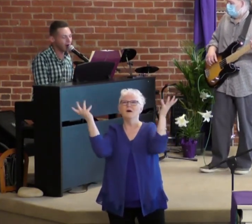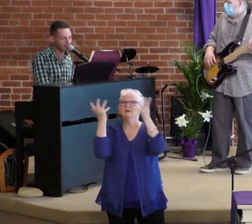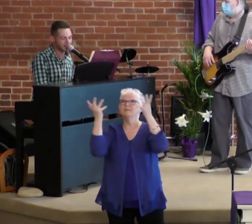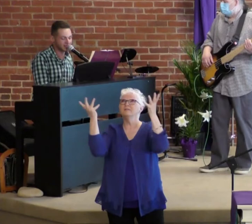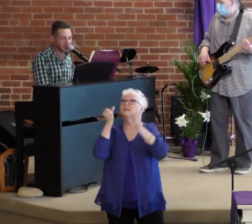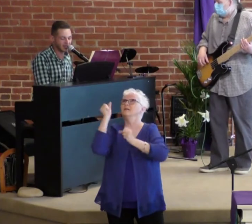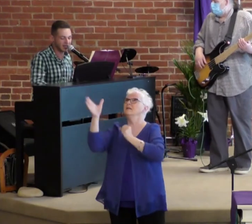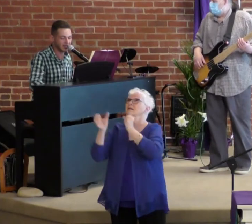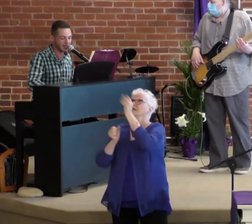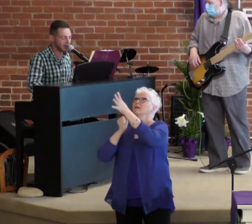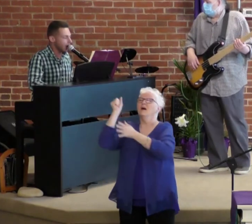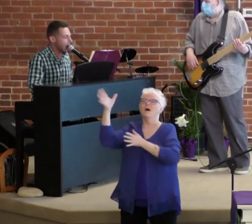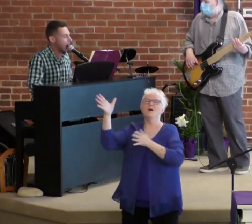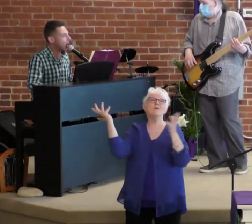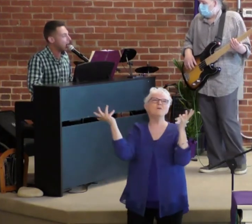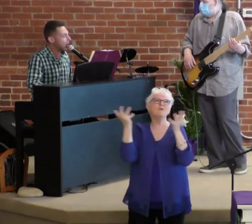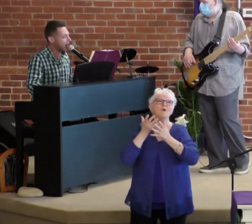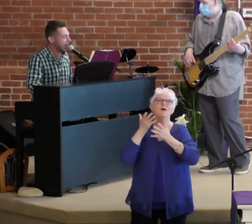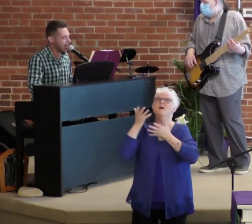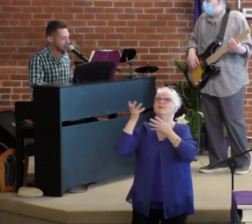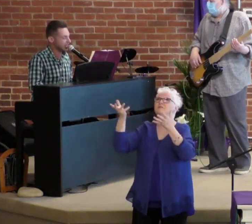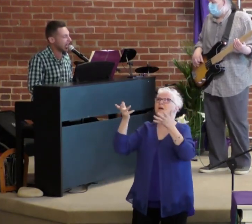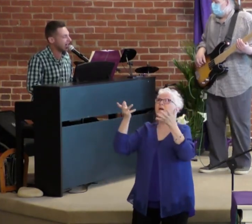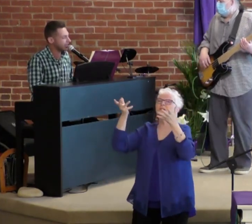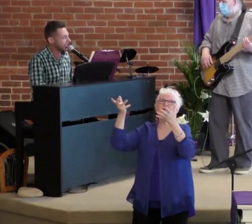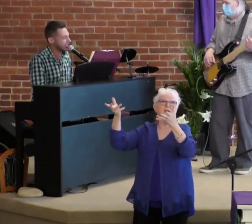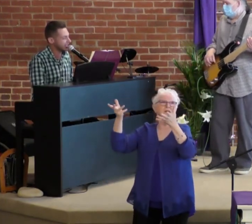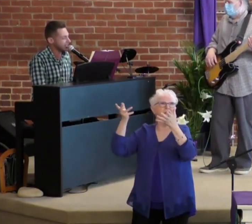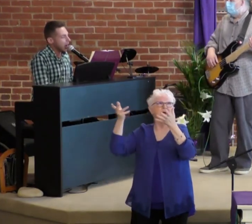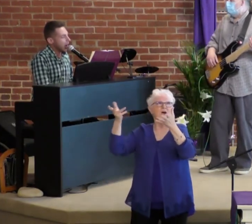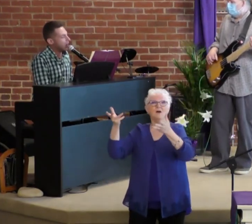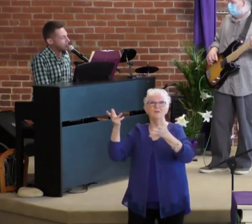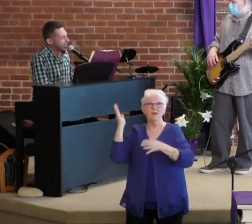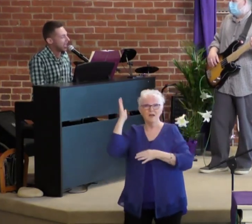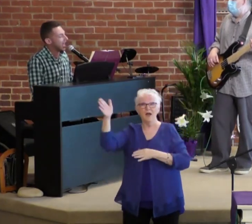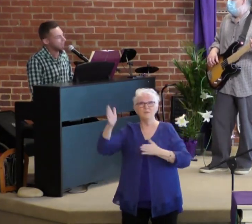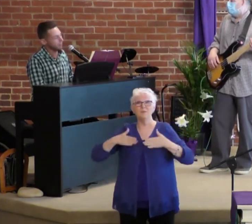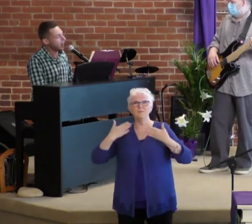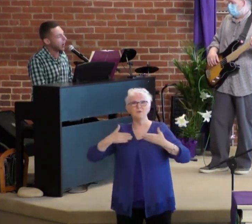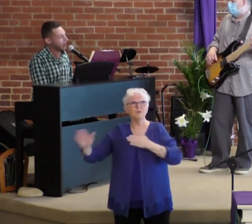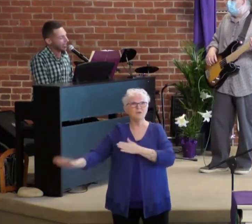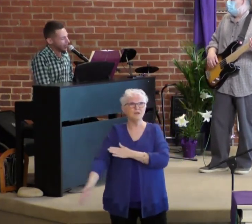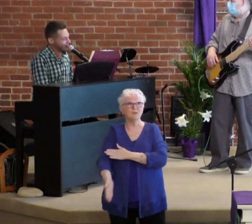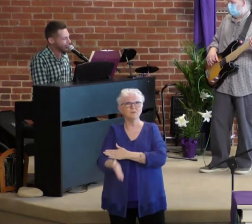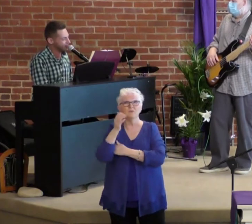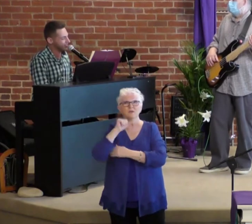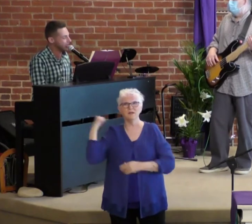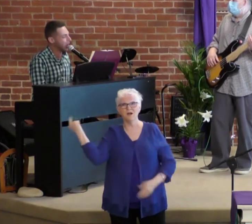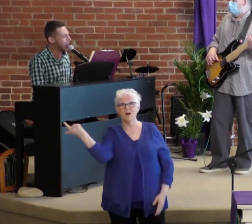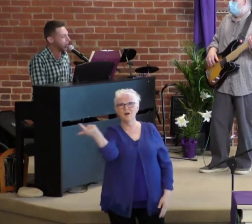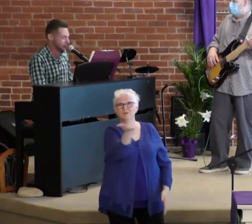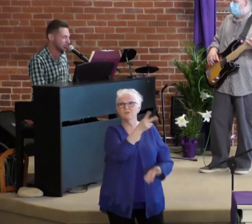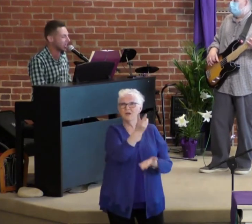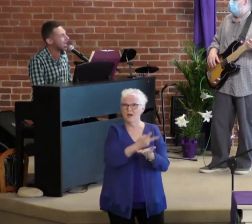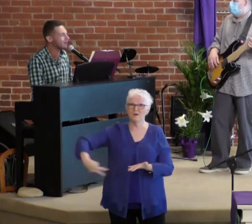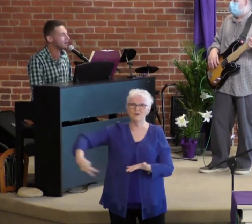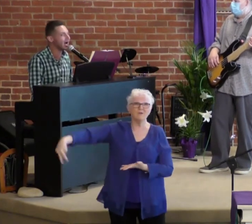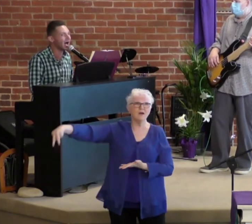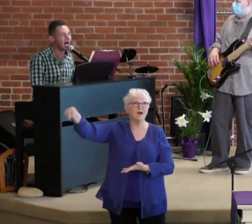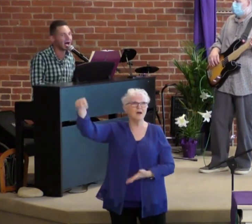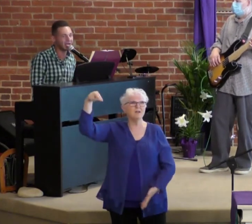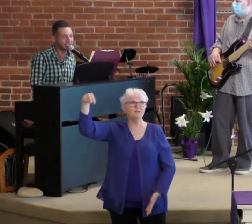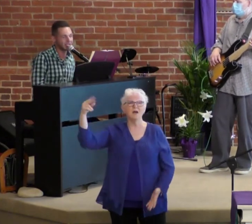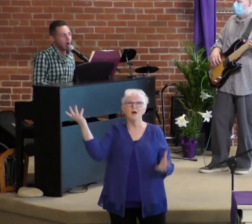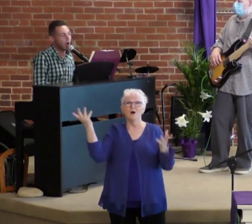Oh, what singing, oh, what shouting, on that happy morning when we all